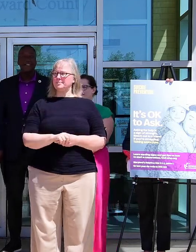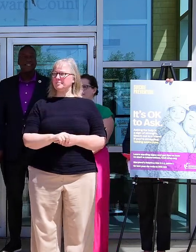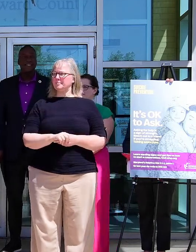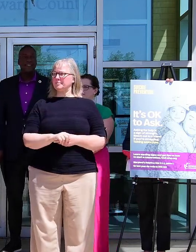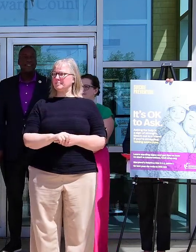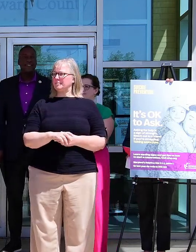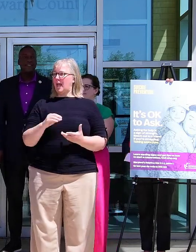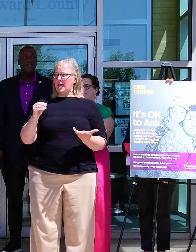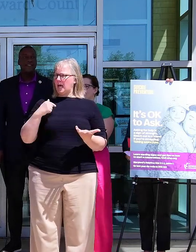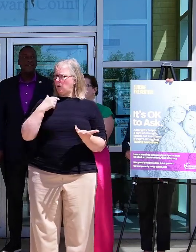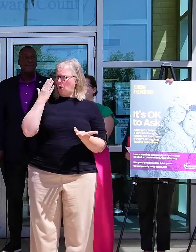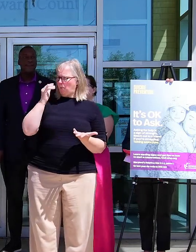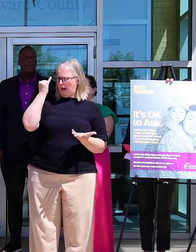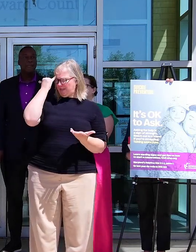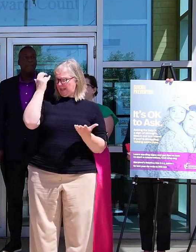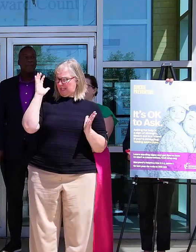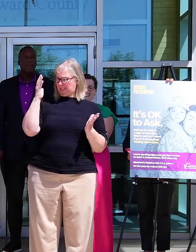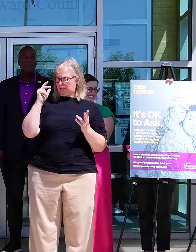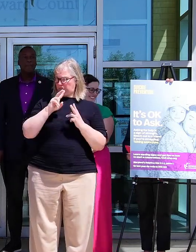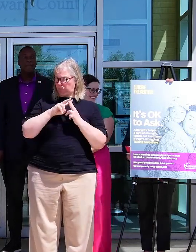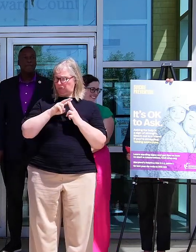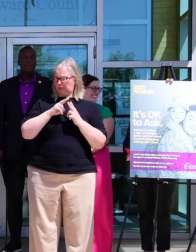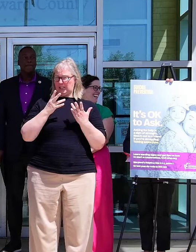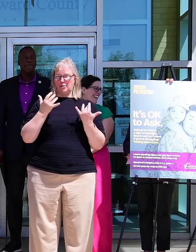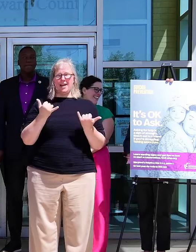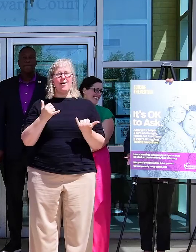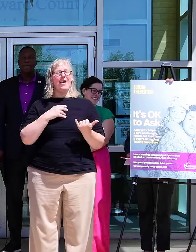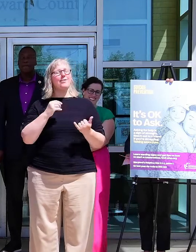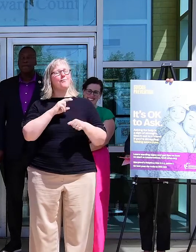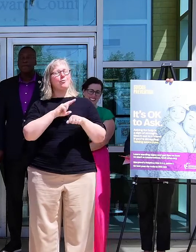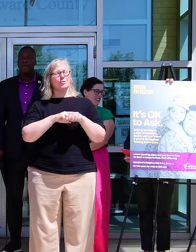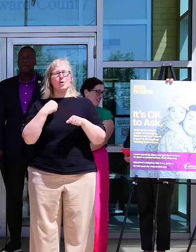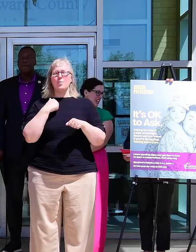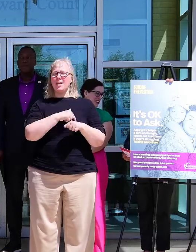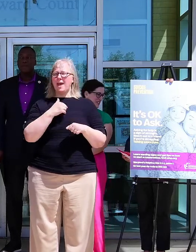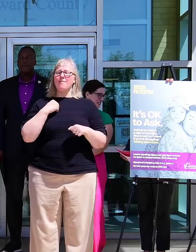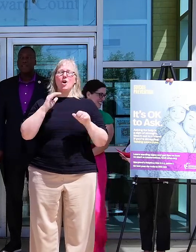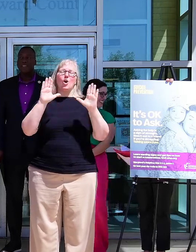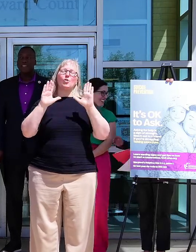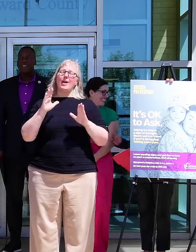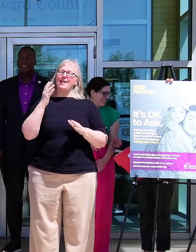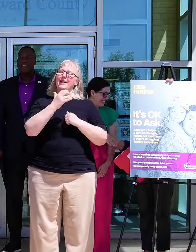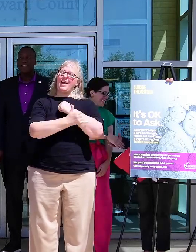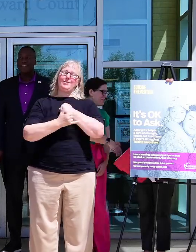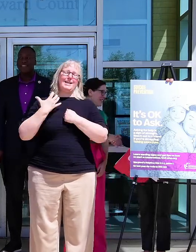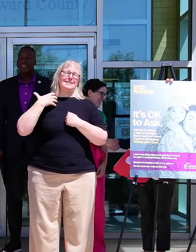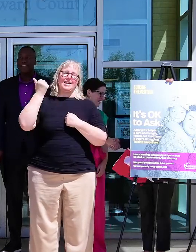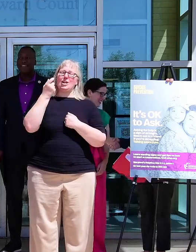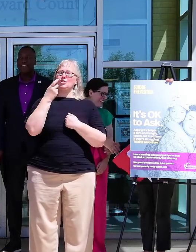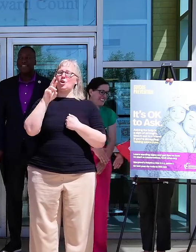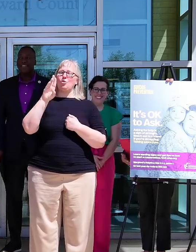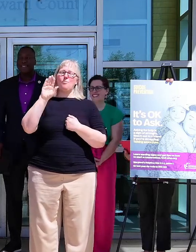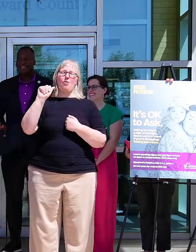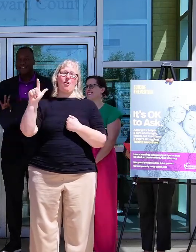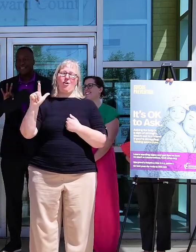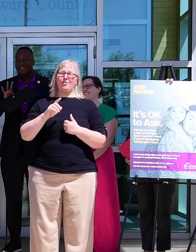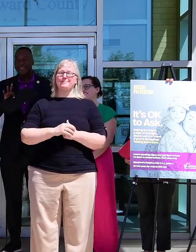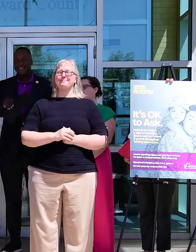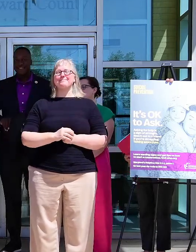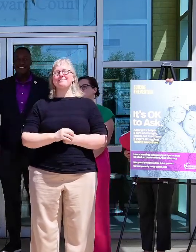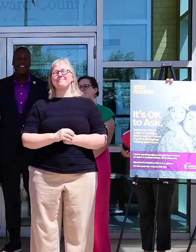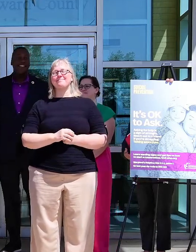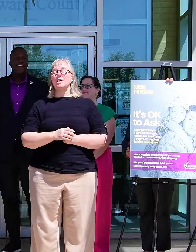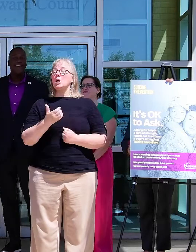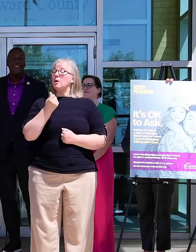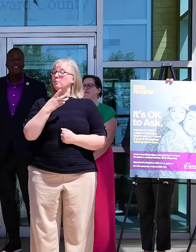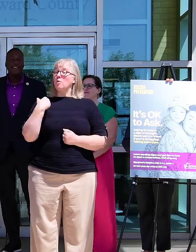I don't know if I think that's it that's here right now. And of course, we have our great county executive, Dr. Ball. A